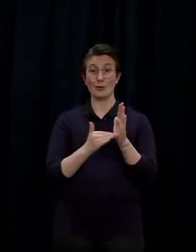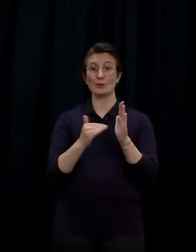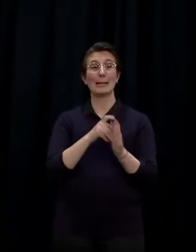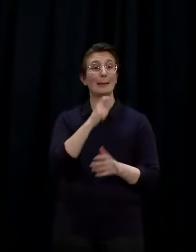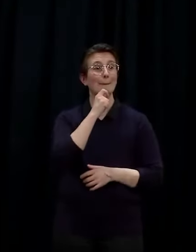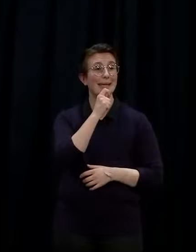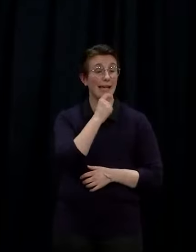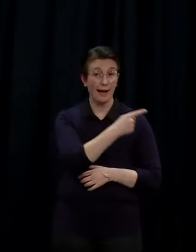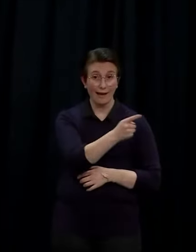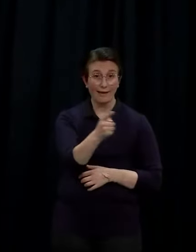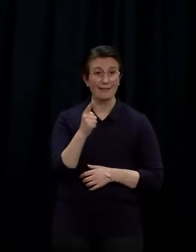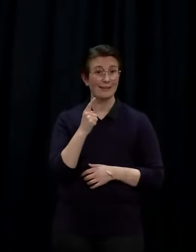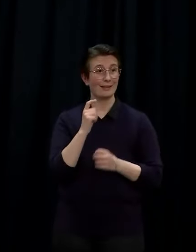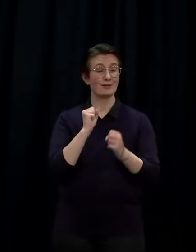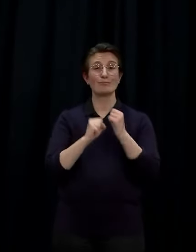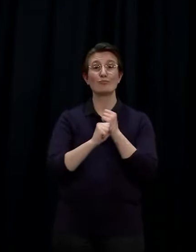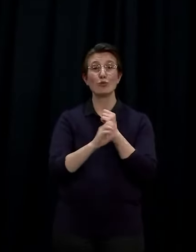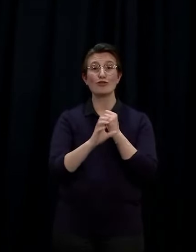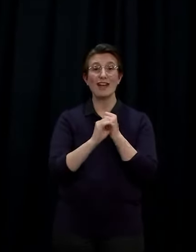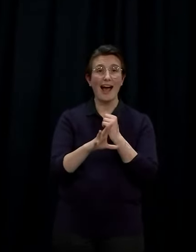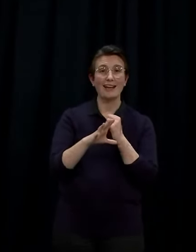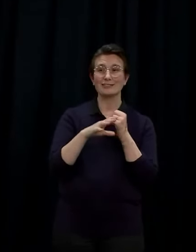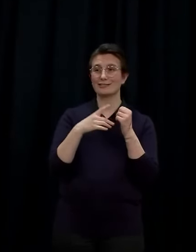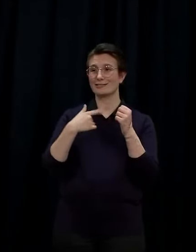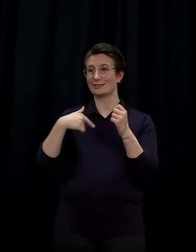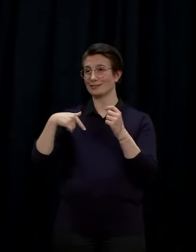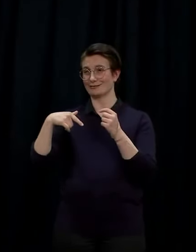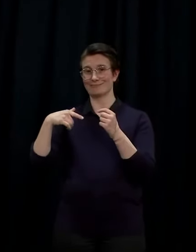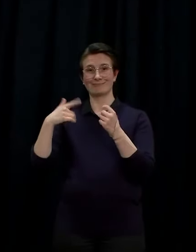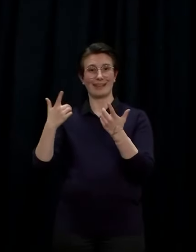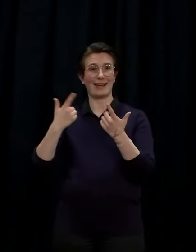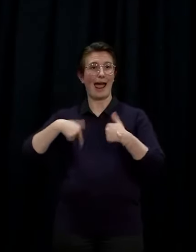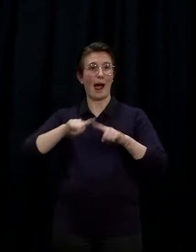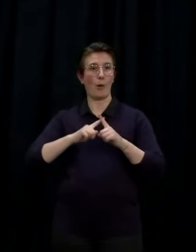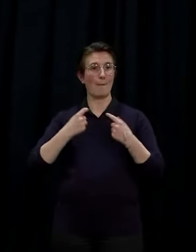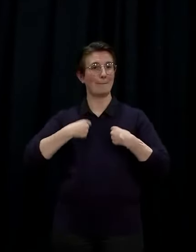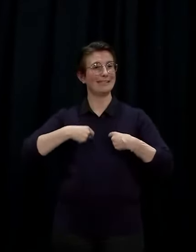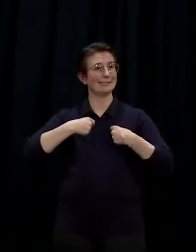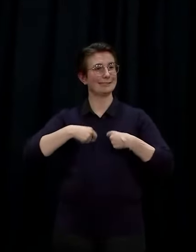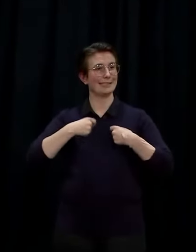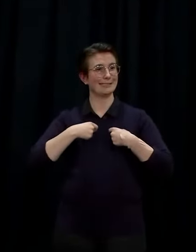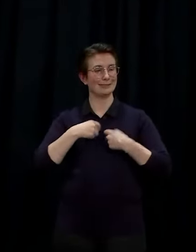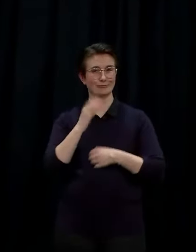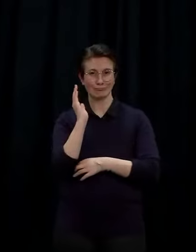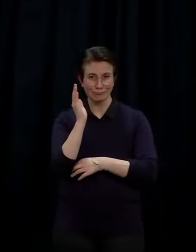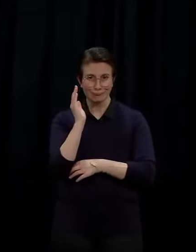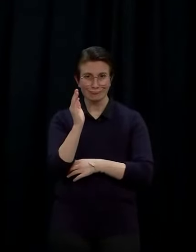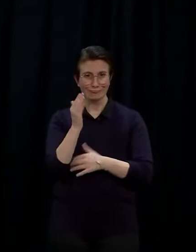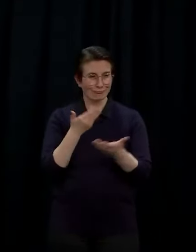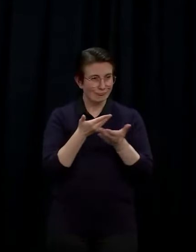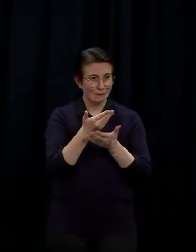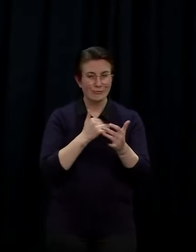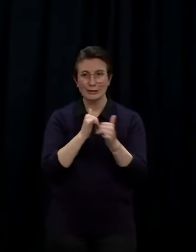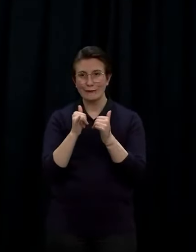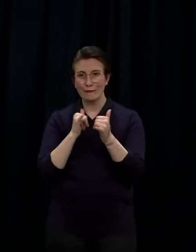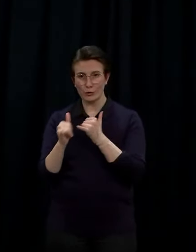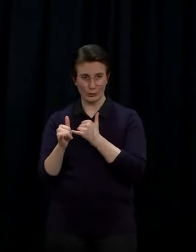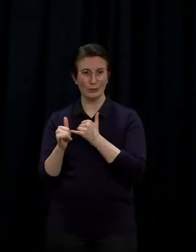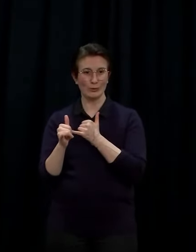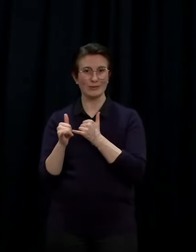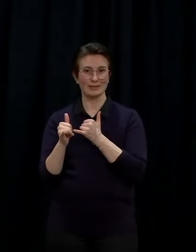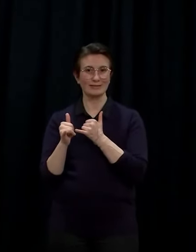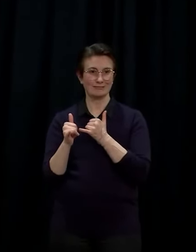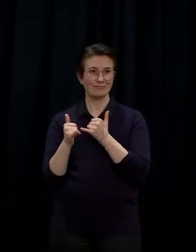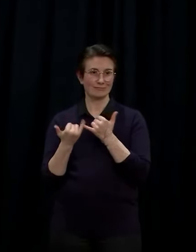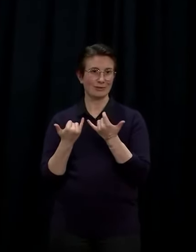broadcasts of ministers providing hours of time where they're being available for questioning from members, and that usually only happens